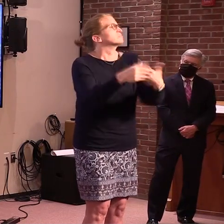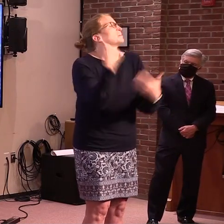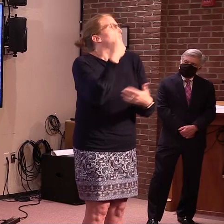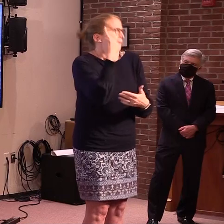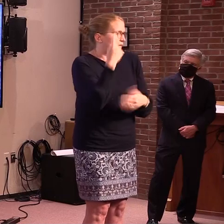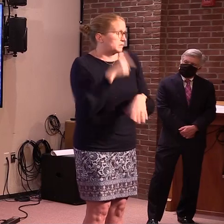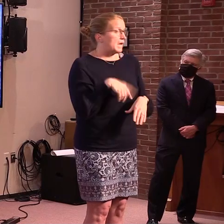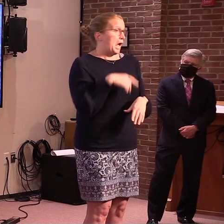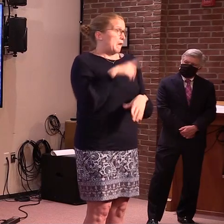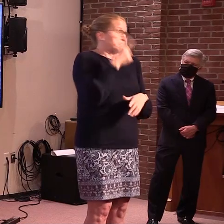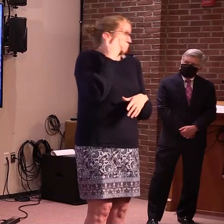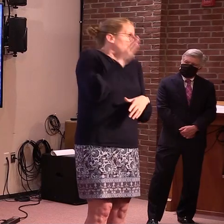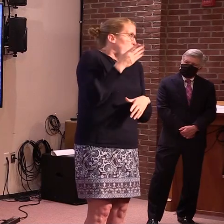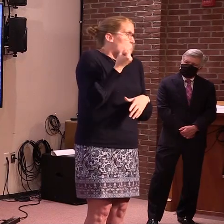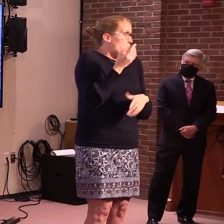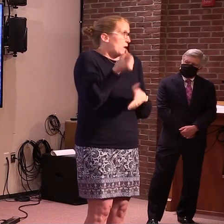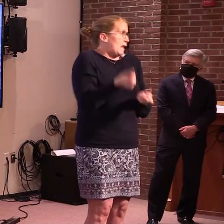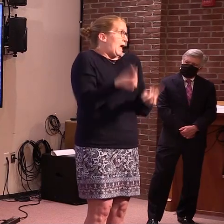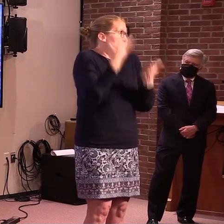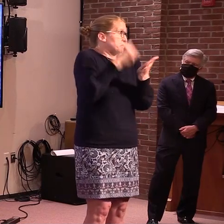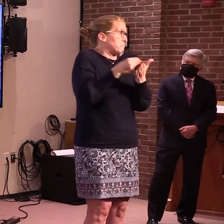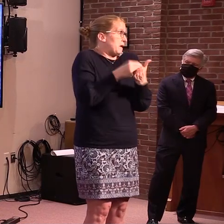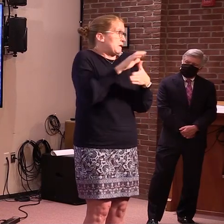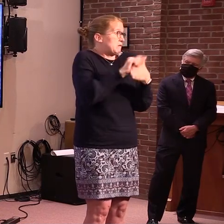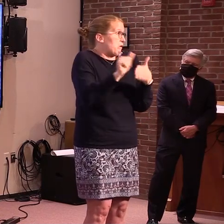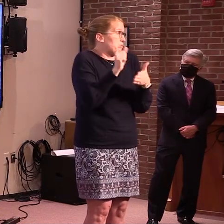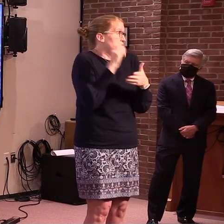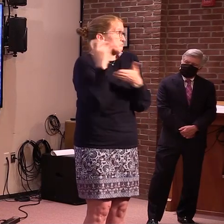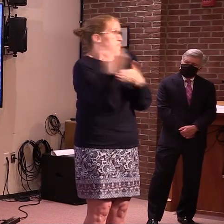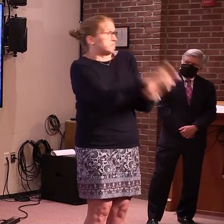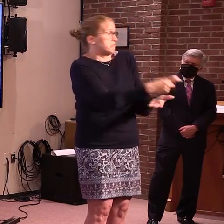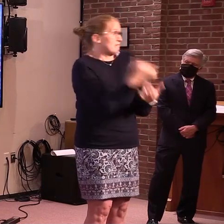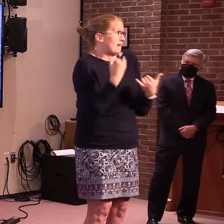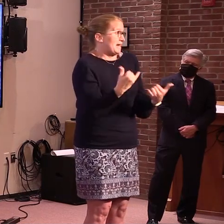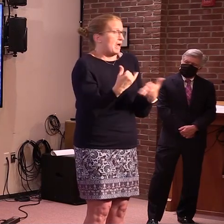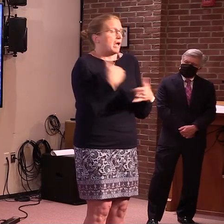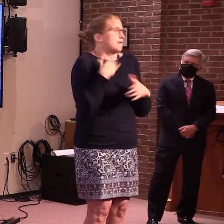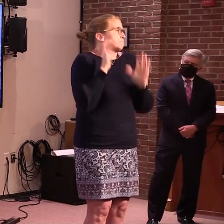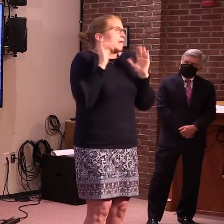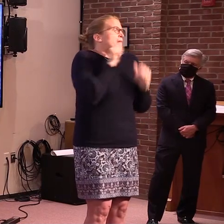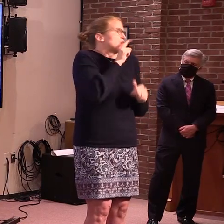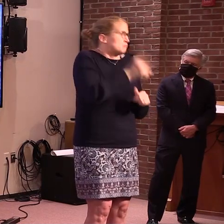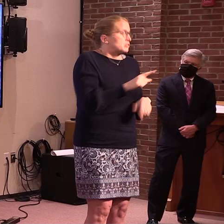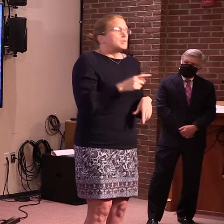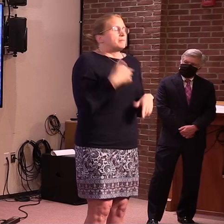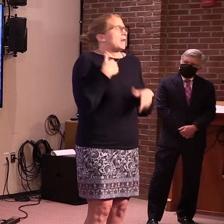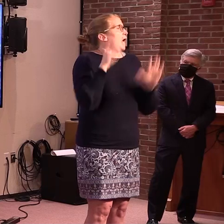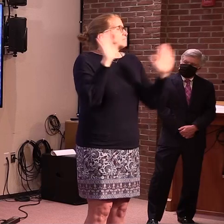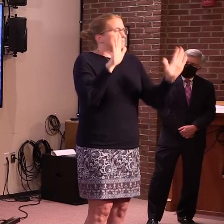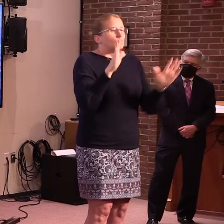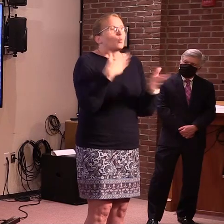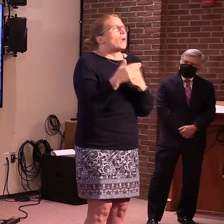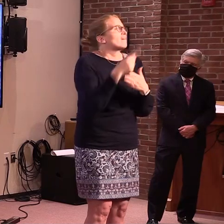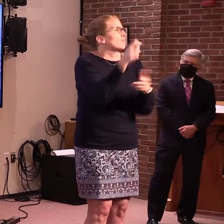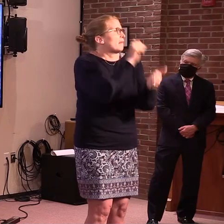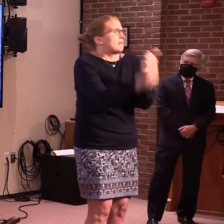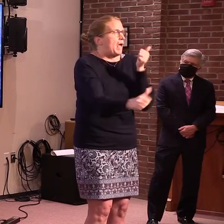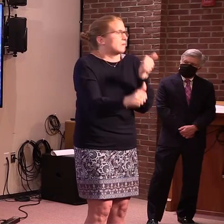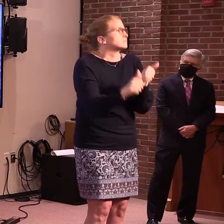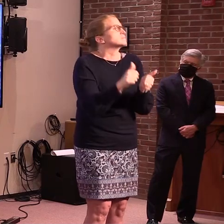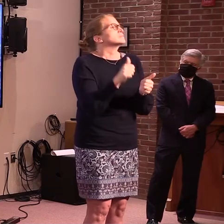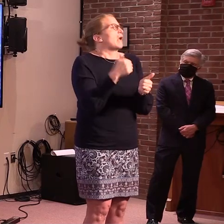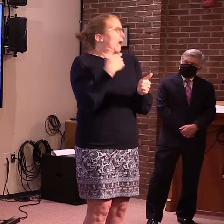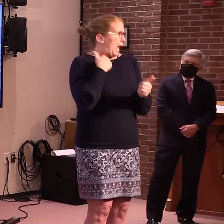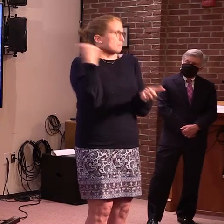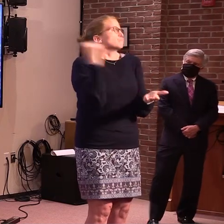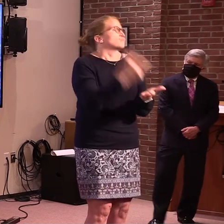but we'll take whatever they can pass at this point in time, and with the expectation that